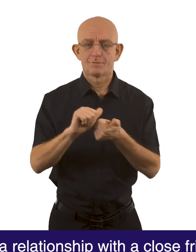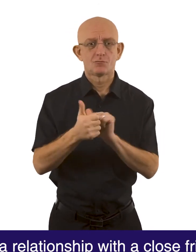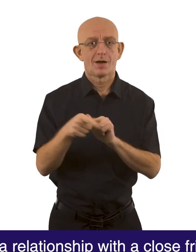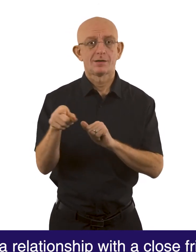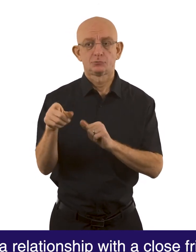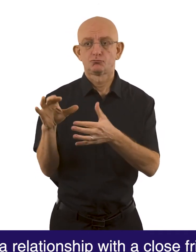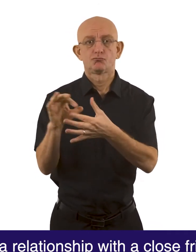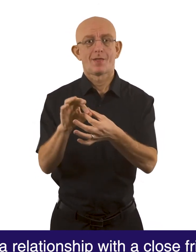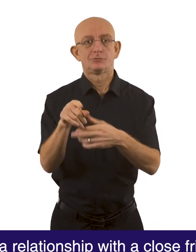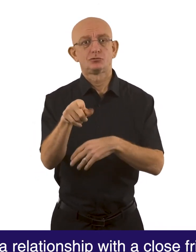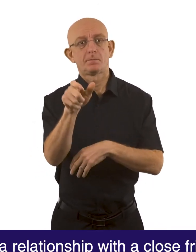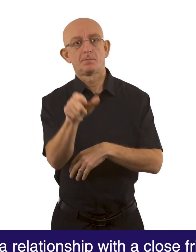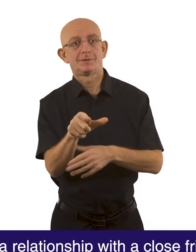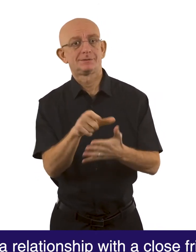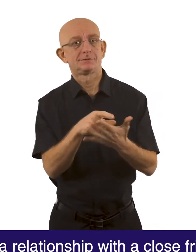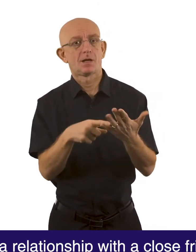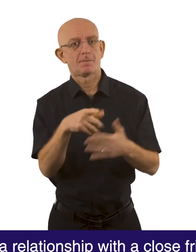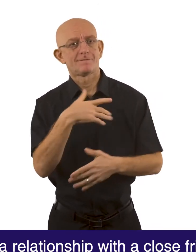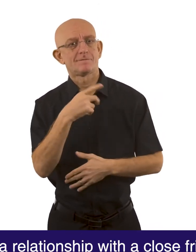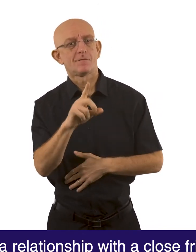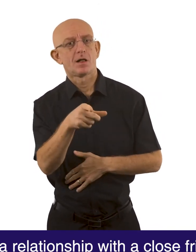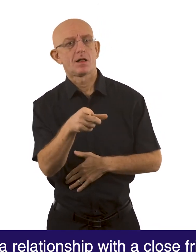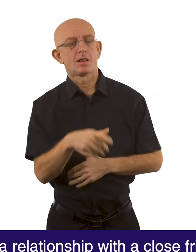is in a relationship with a close friend,